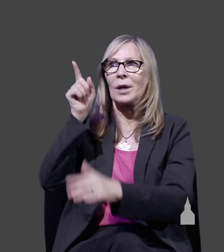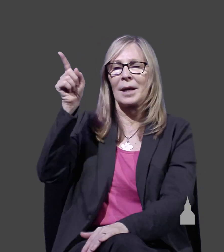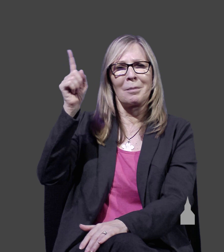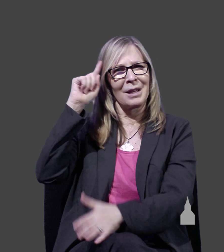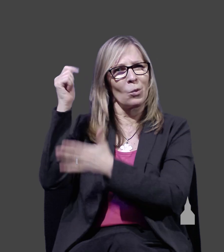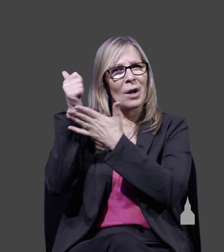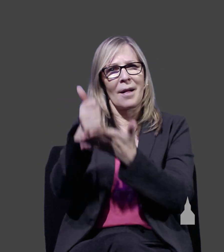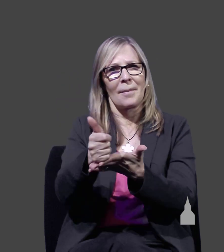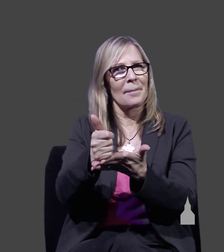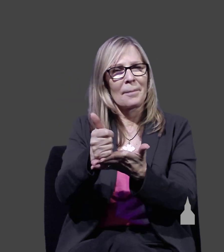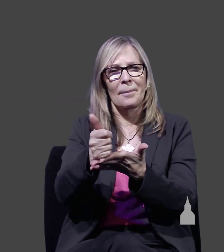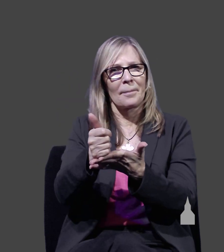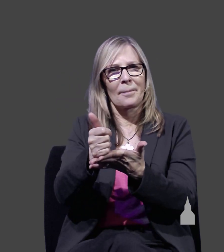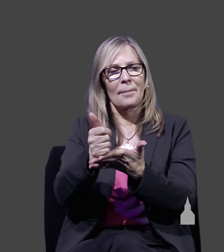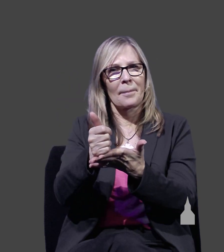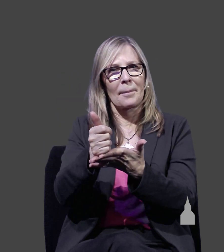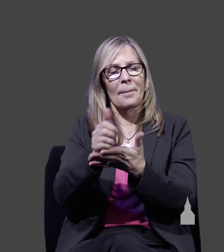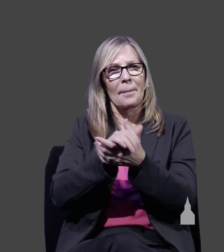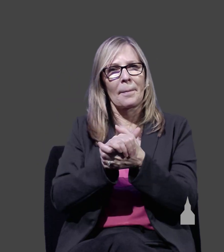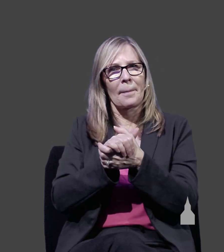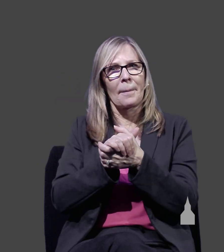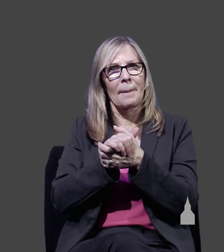will help you.